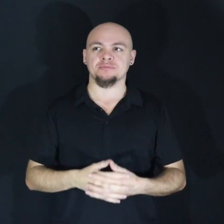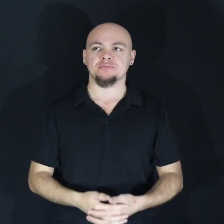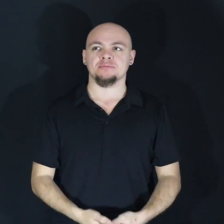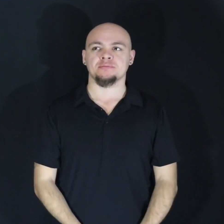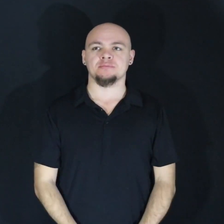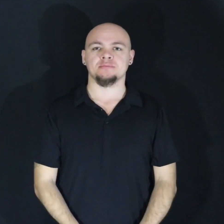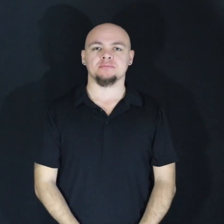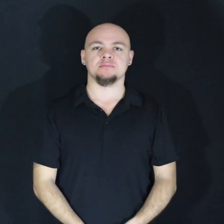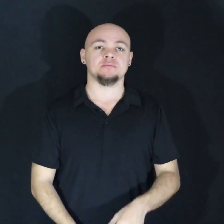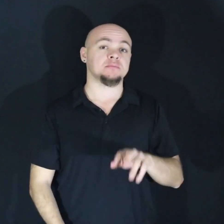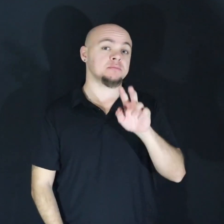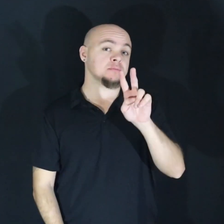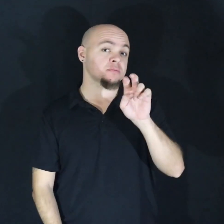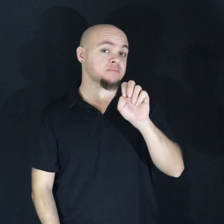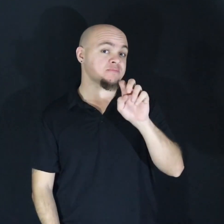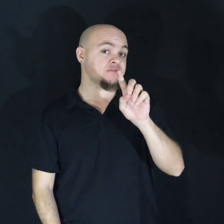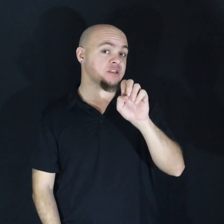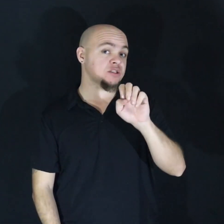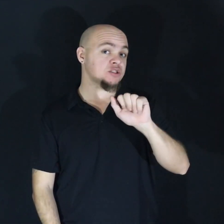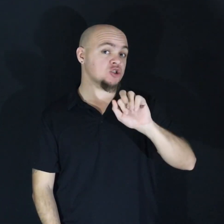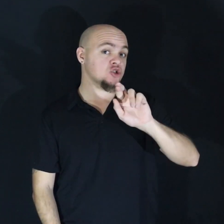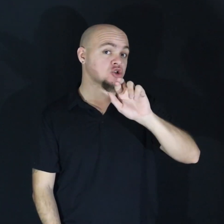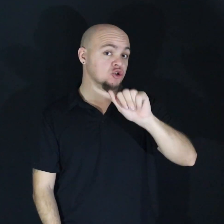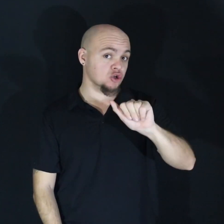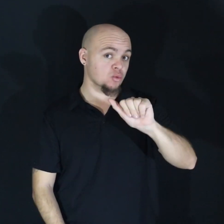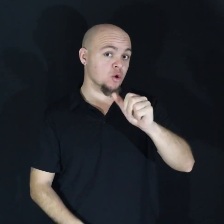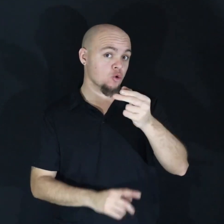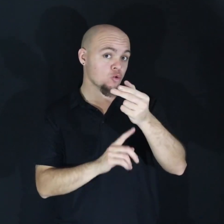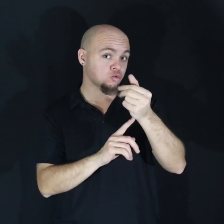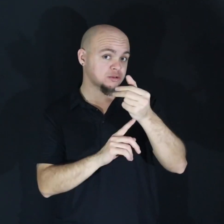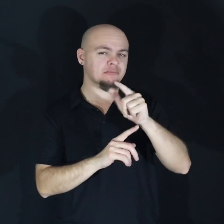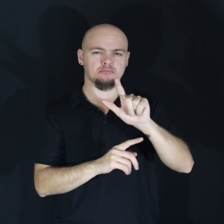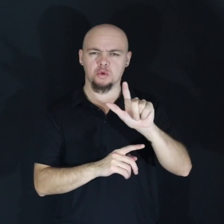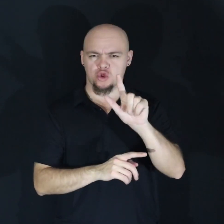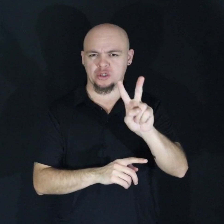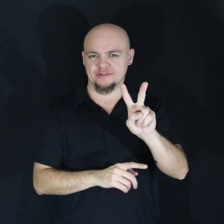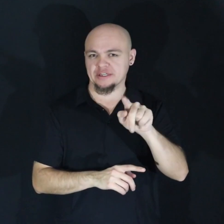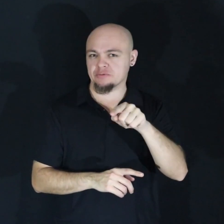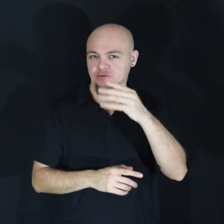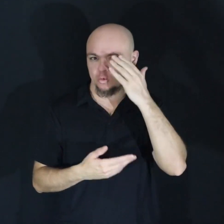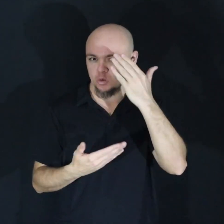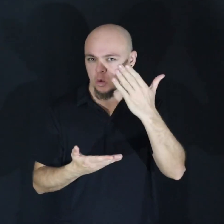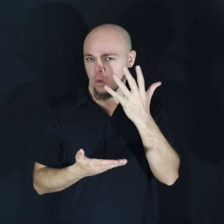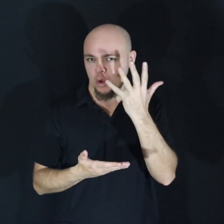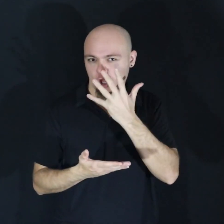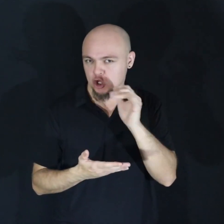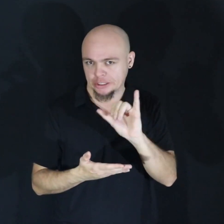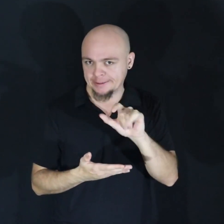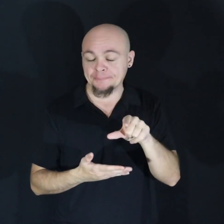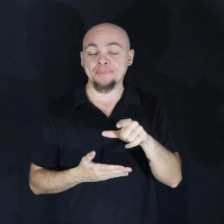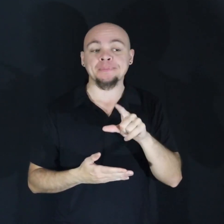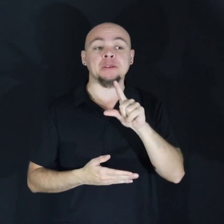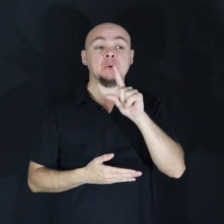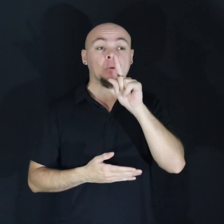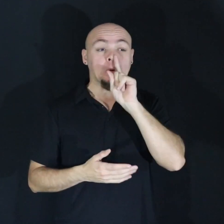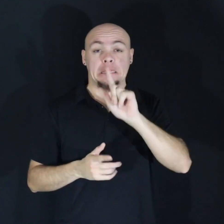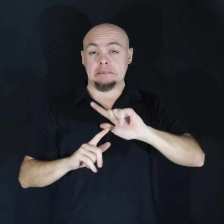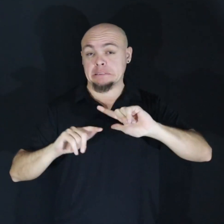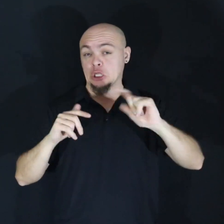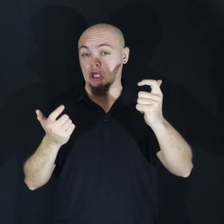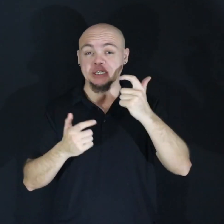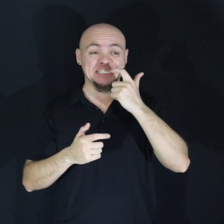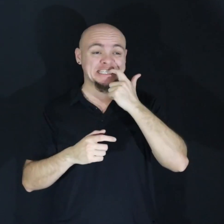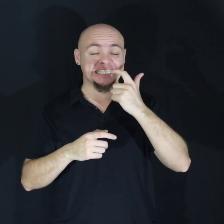The Vdara Hotel in Las Vegas. If you don't know what it looks like, it's basically a very large